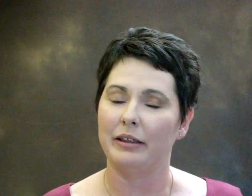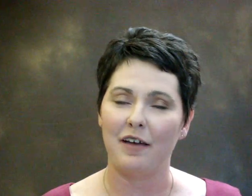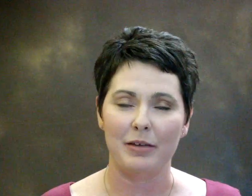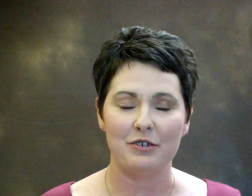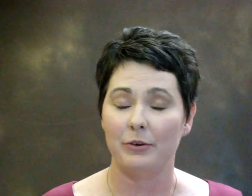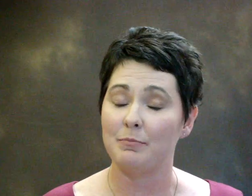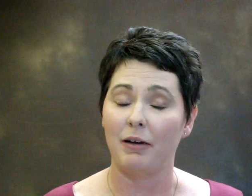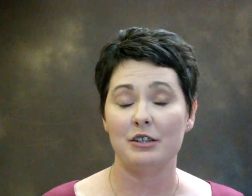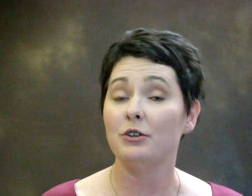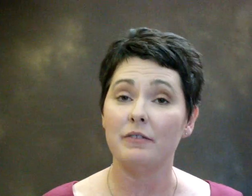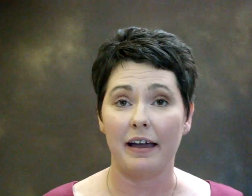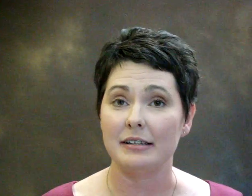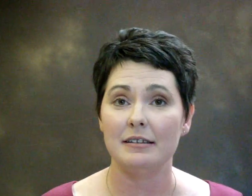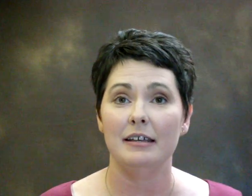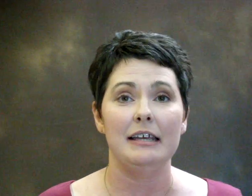have much of a response to that.